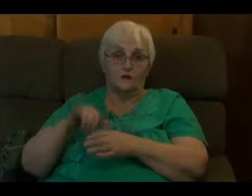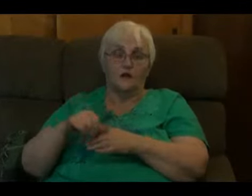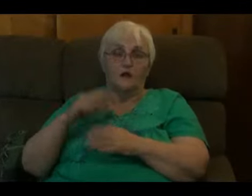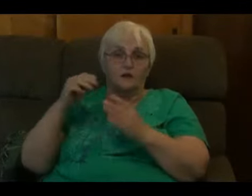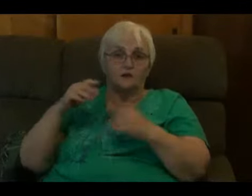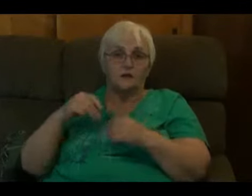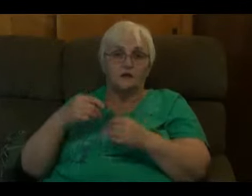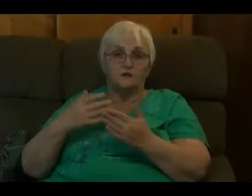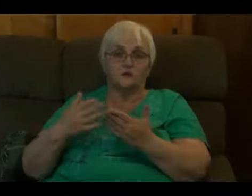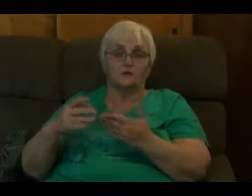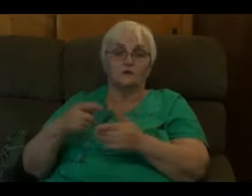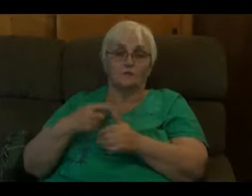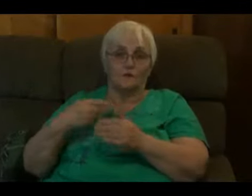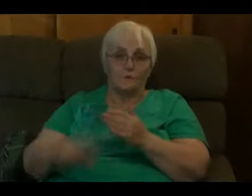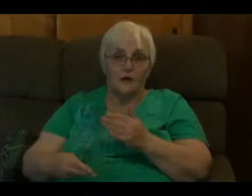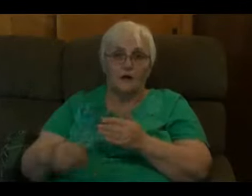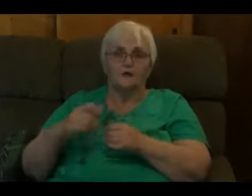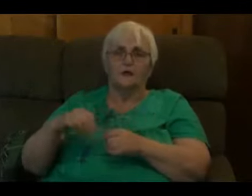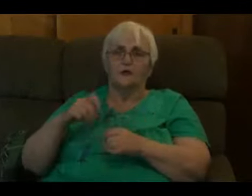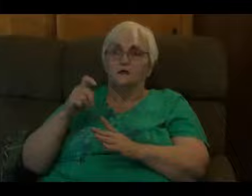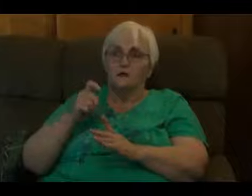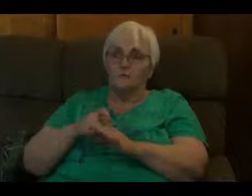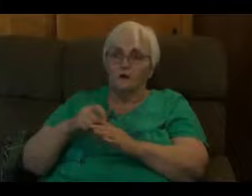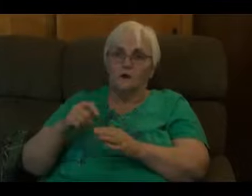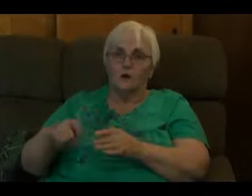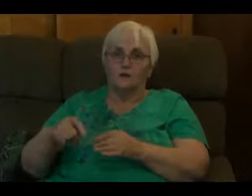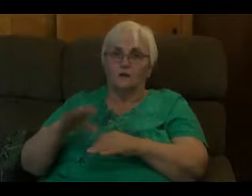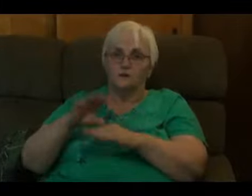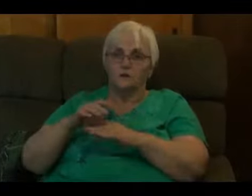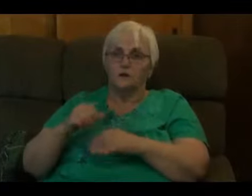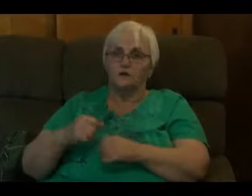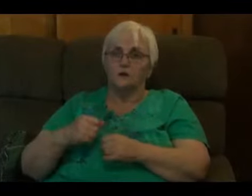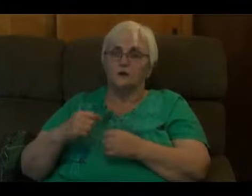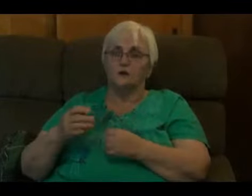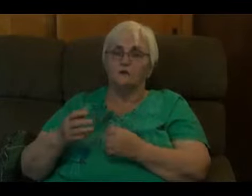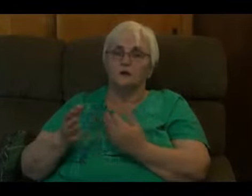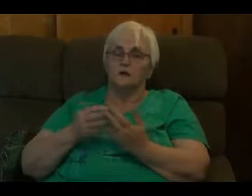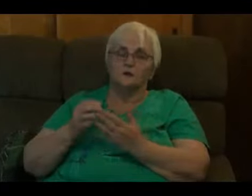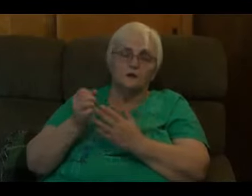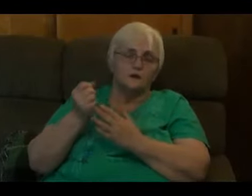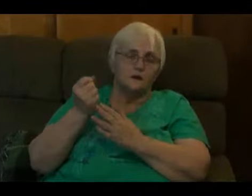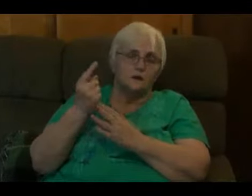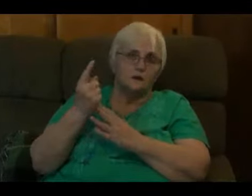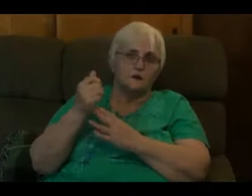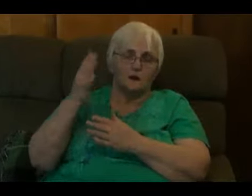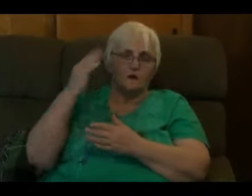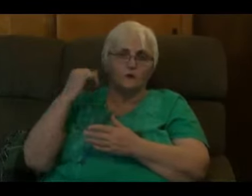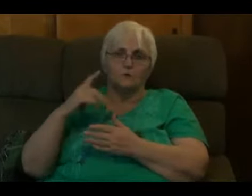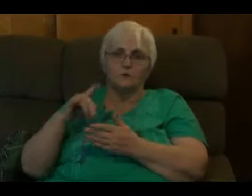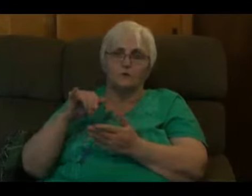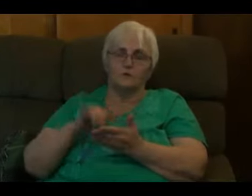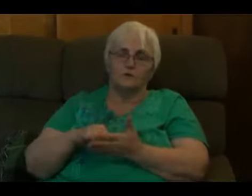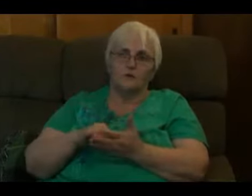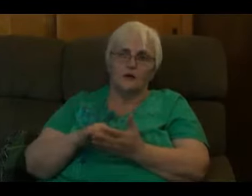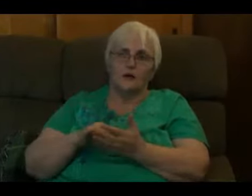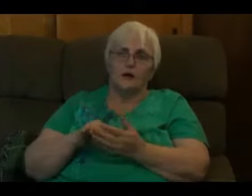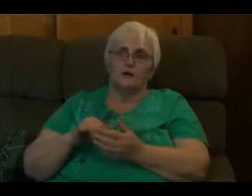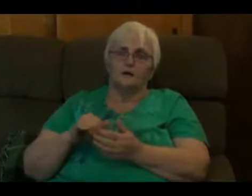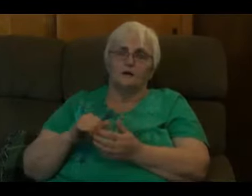hell. They need to be criticized. Now, obviously, you know, you don't do that, you know,